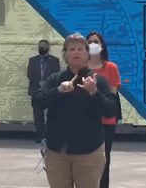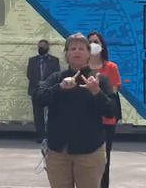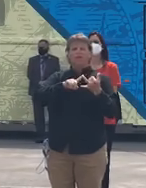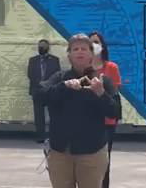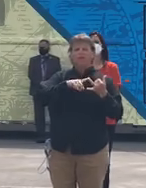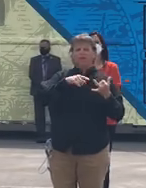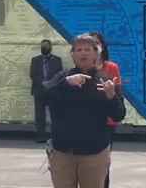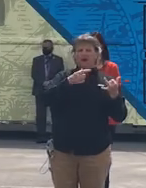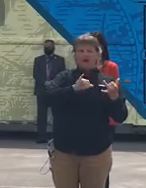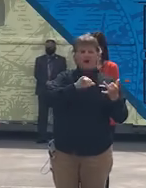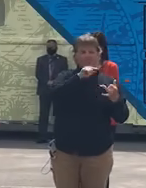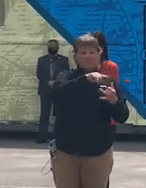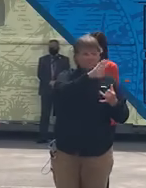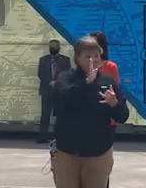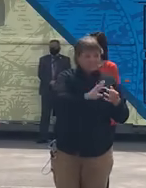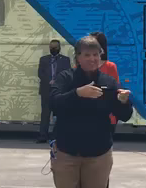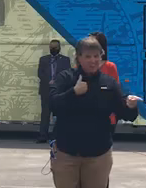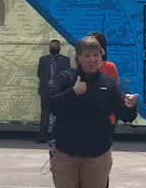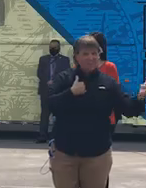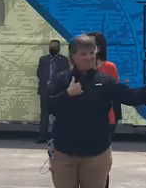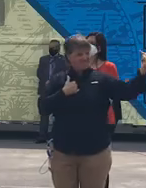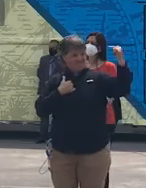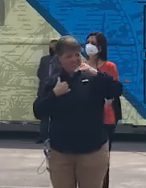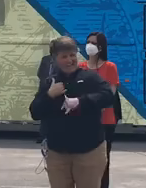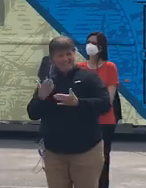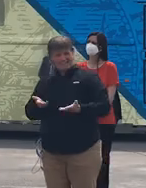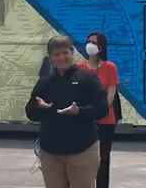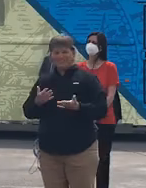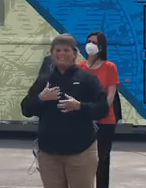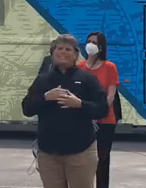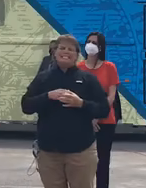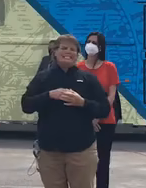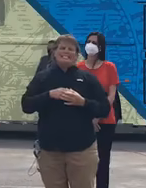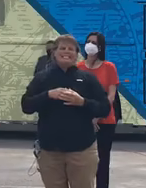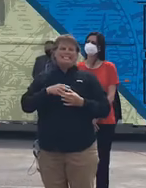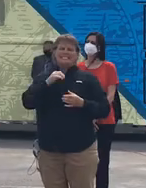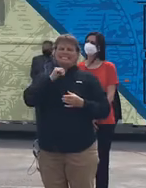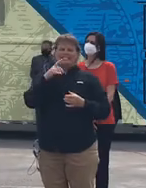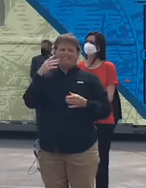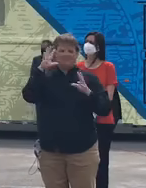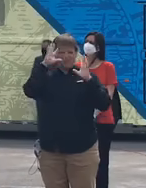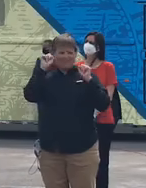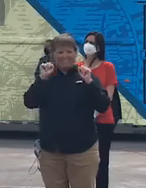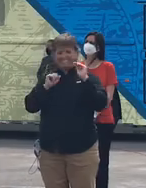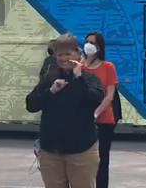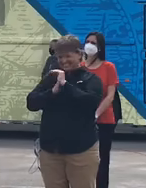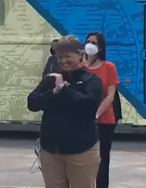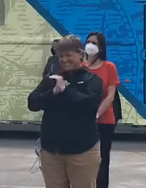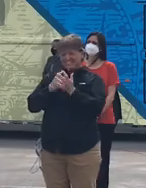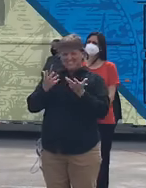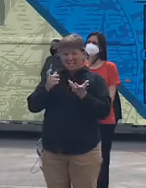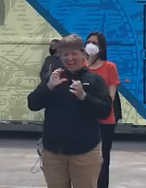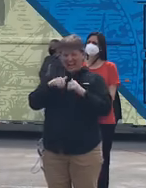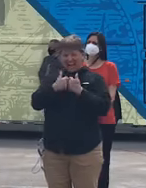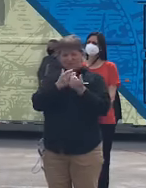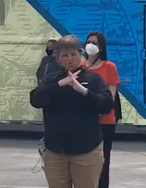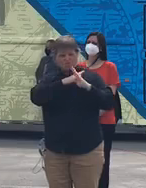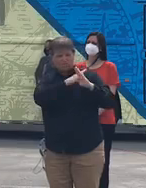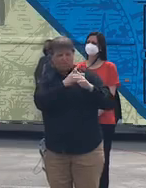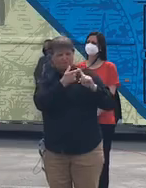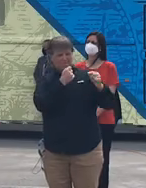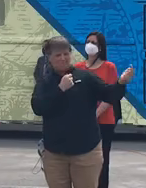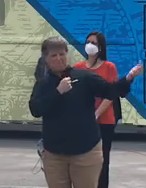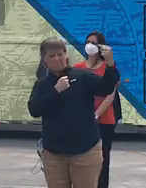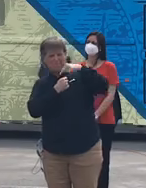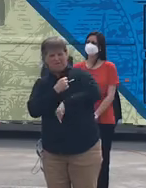Miami. So the president's asked me, and we're working on a plan to deal with this. And I think it's got to be the airlines really need to